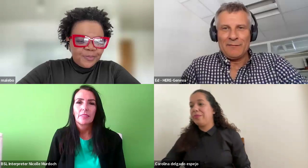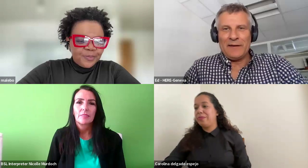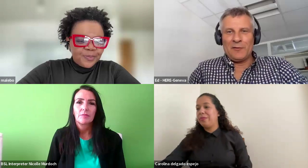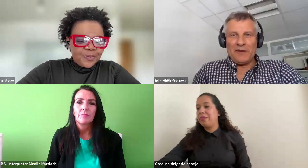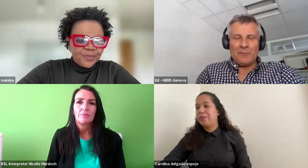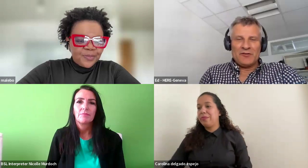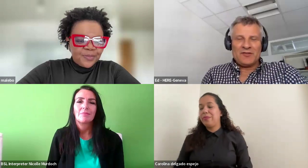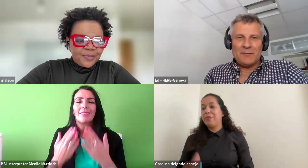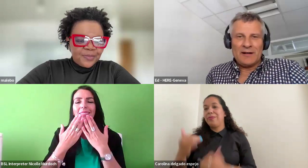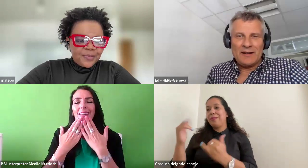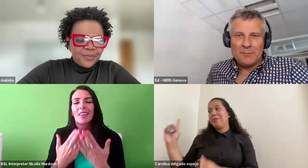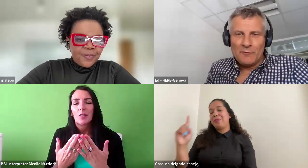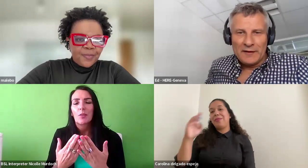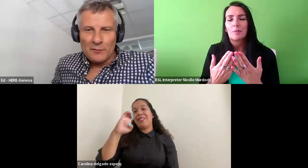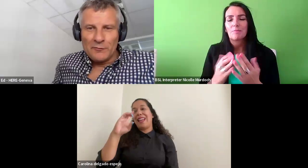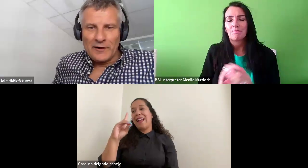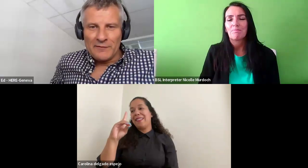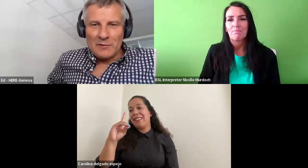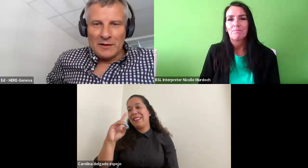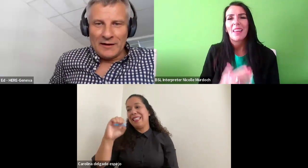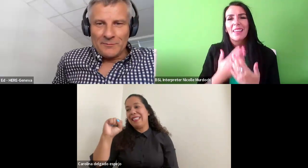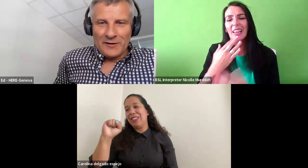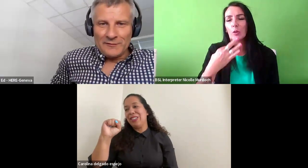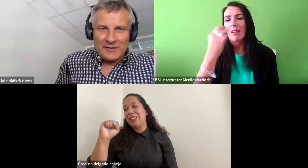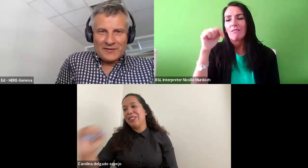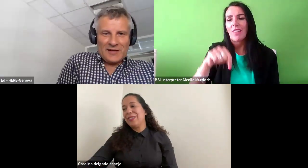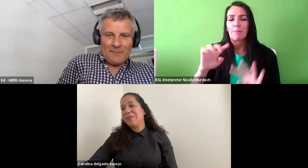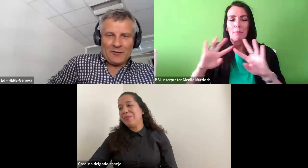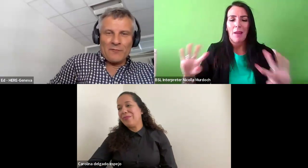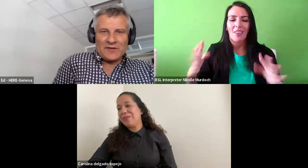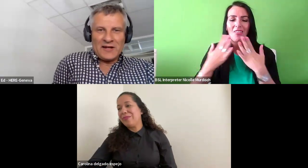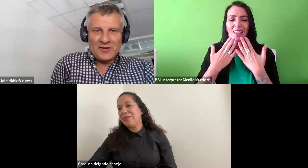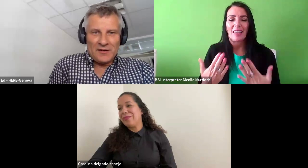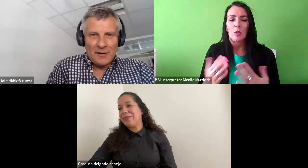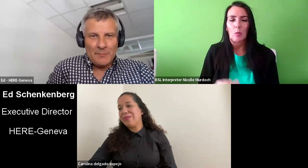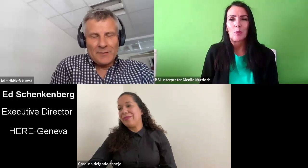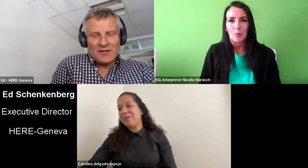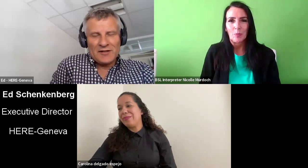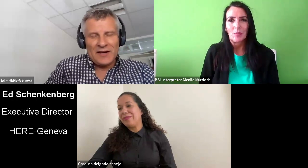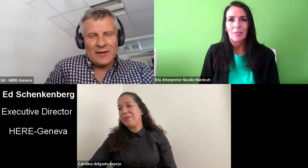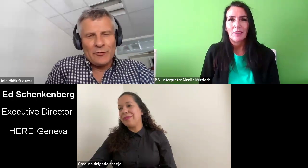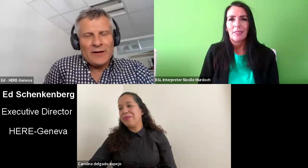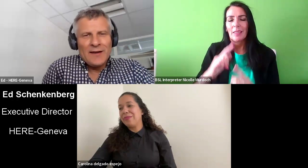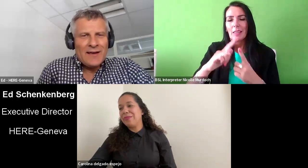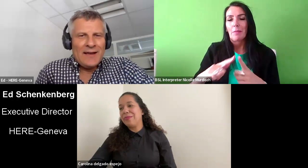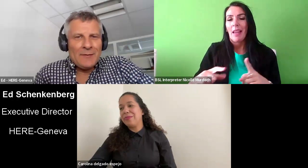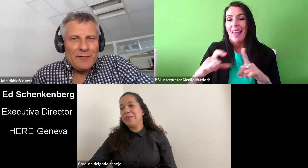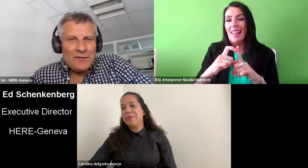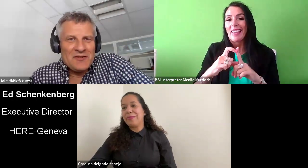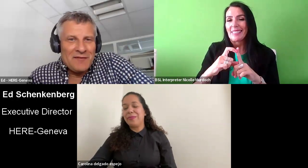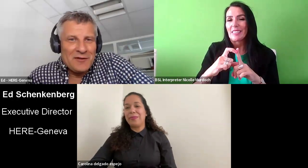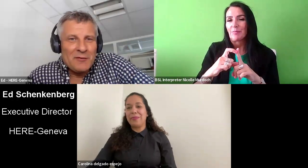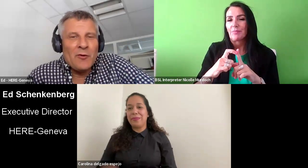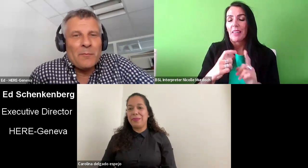you. Thank you very much, Malebo. Thank you for having me as part of this conversation. My name is Ed Schenkenberg.